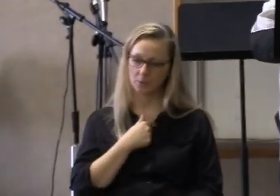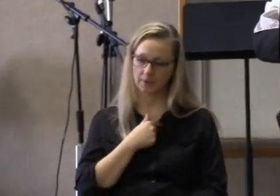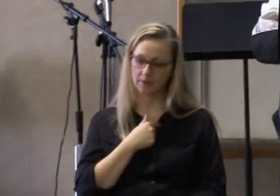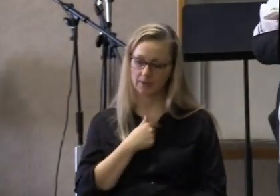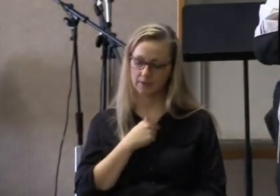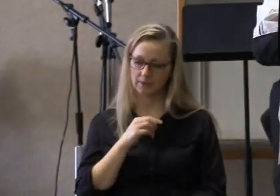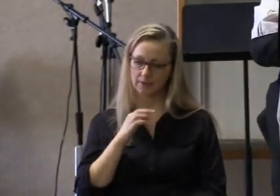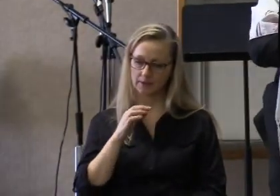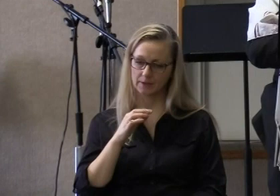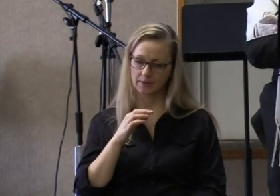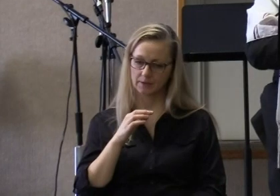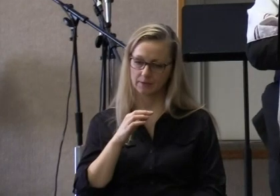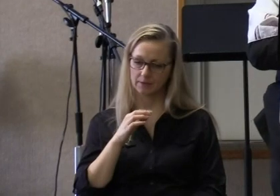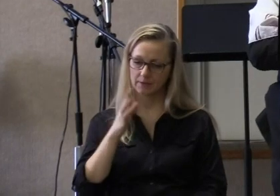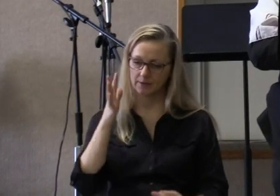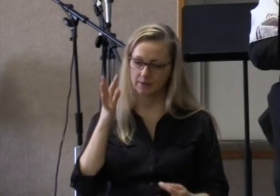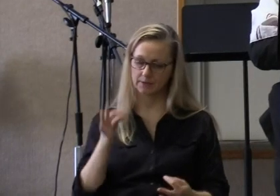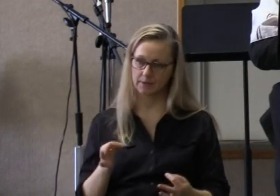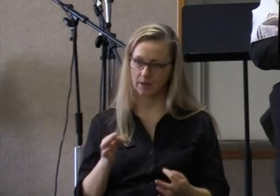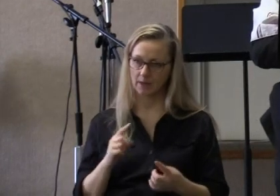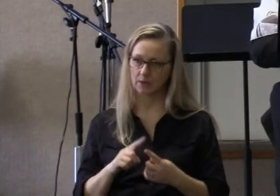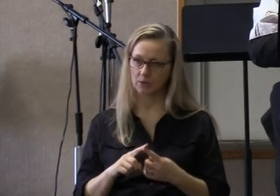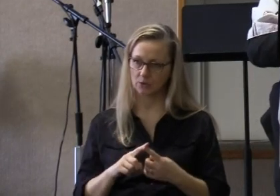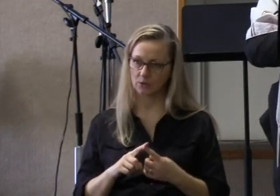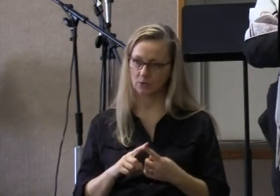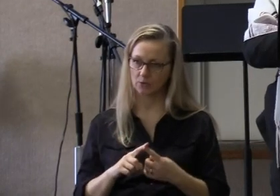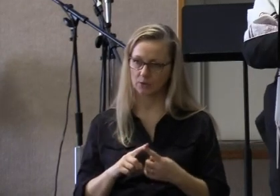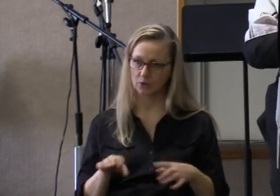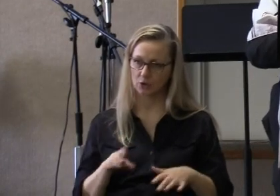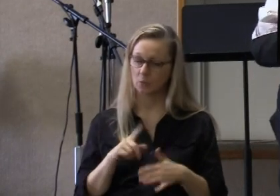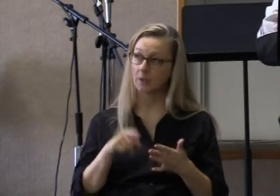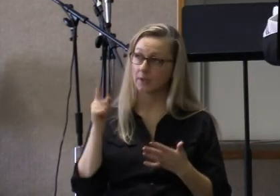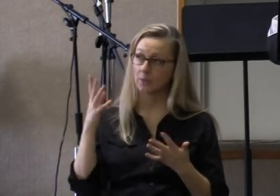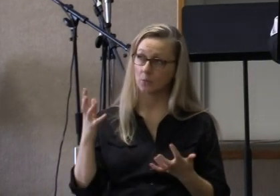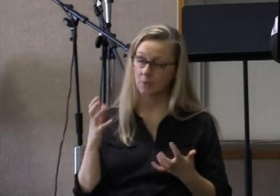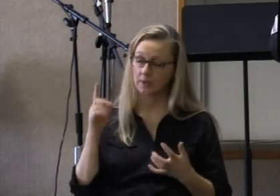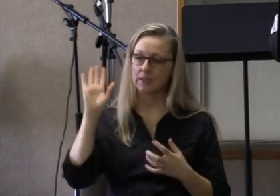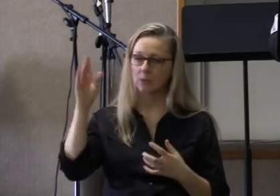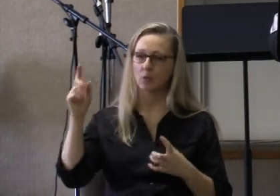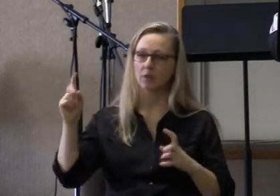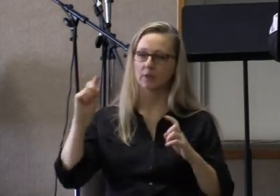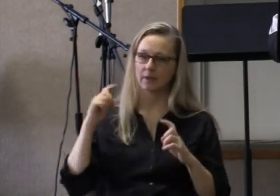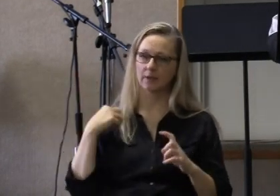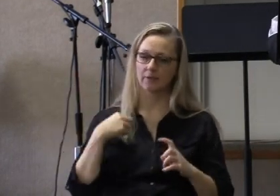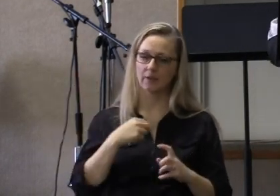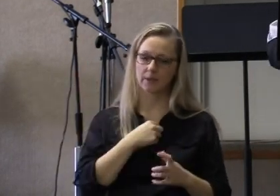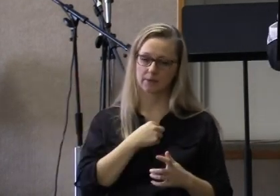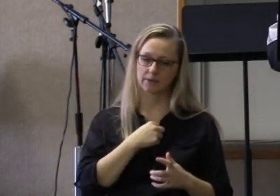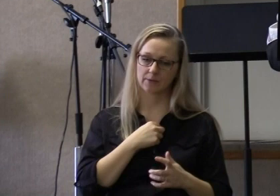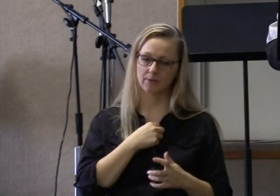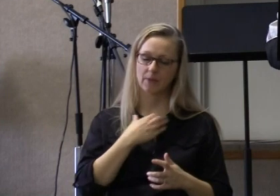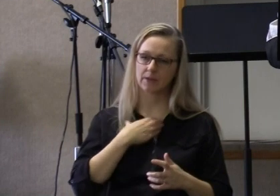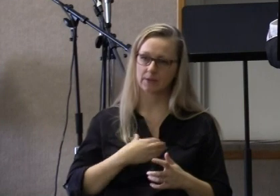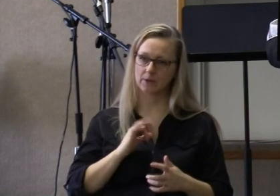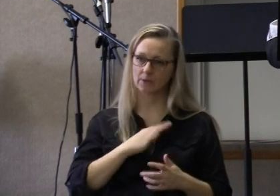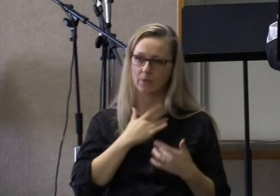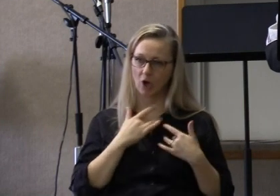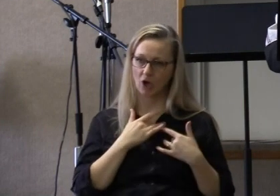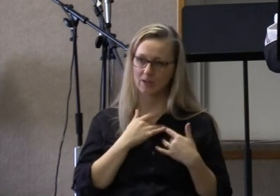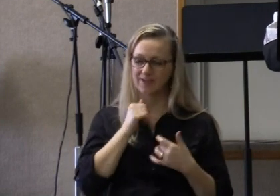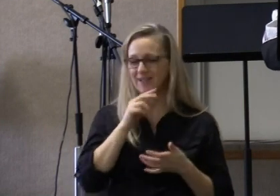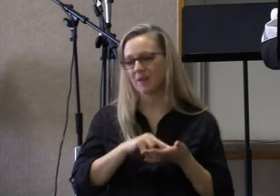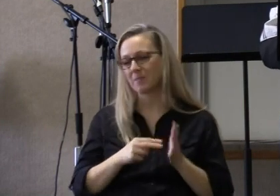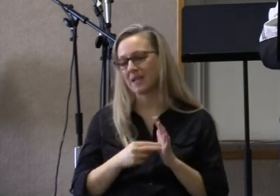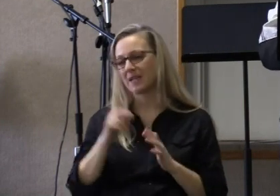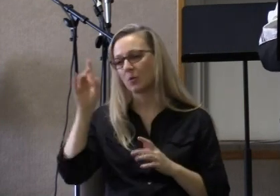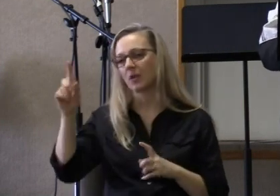the requests or the desires of our heart. Now, this doesn't mean he will give us what we're wanting now. Oh,